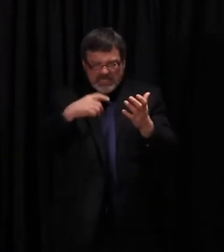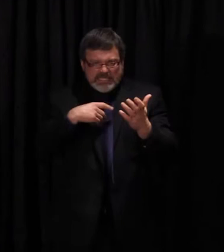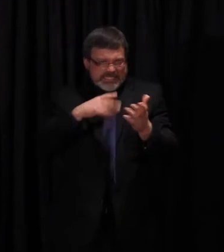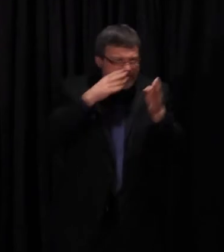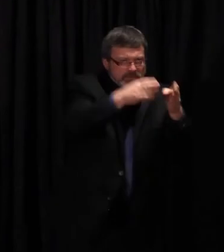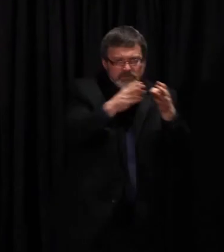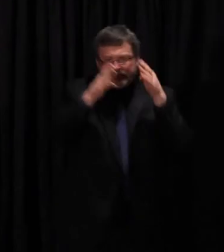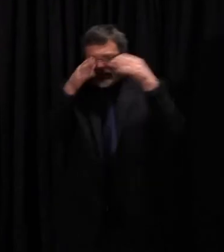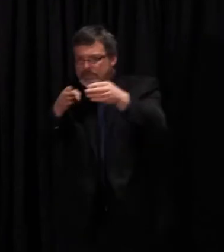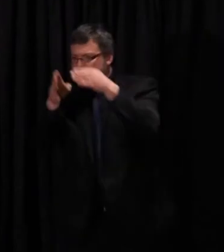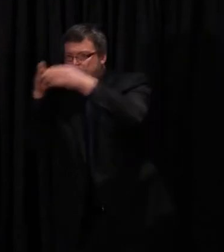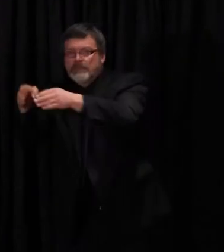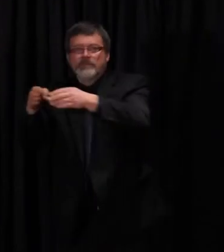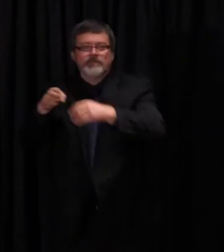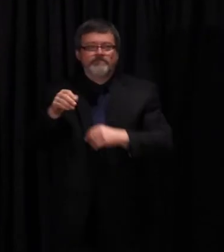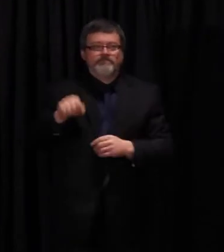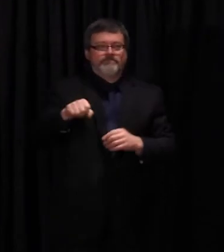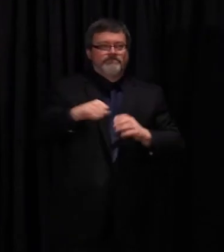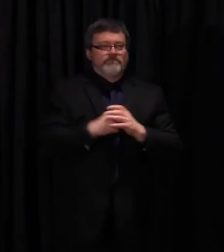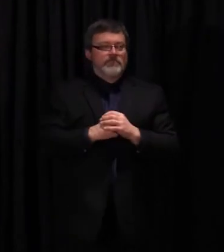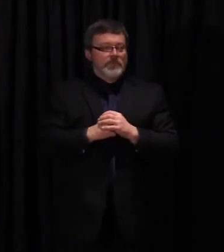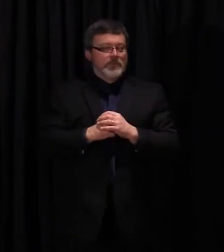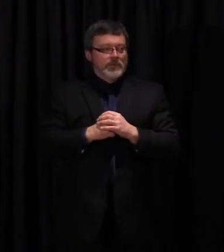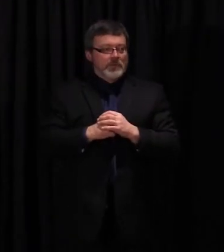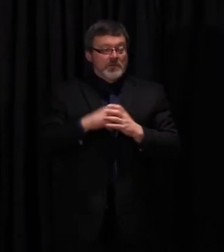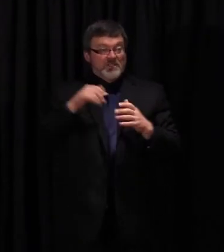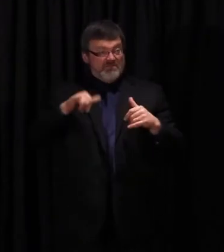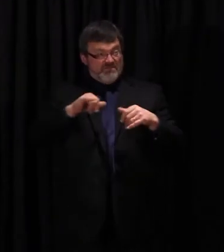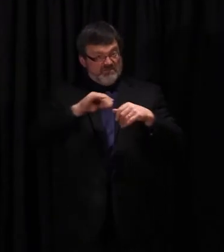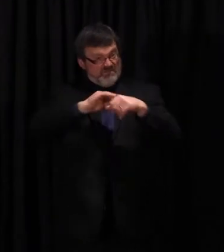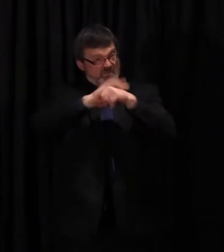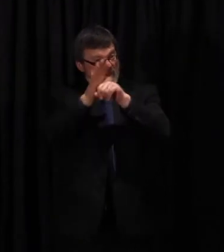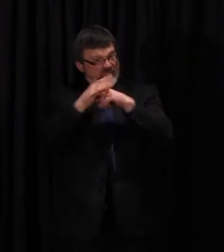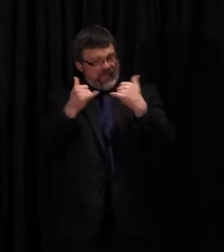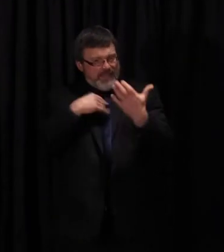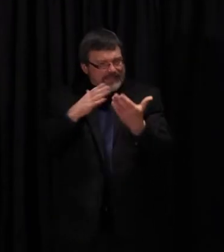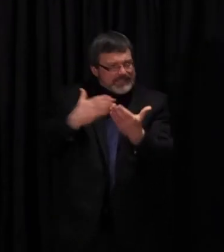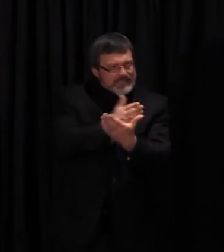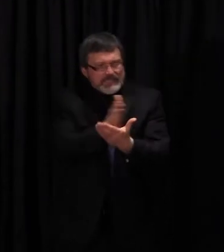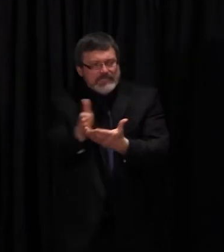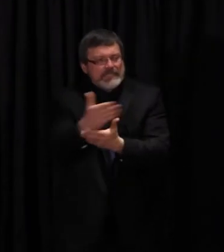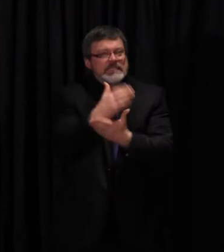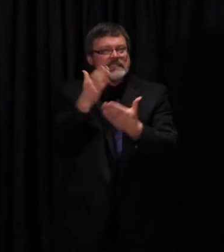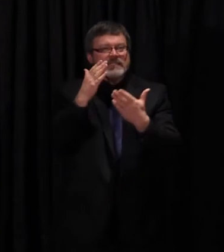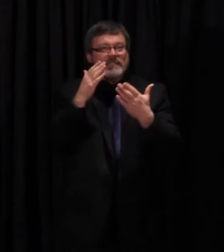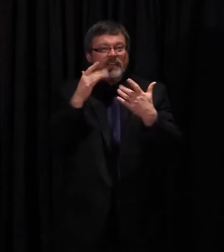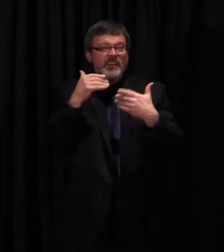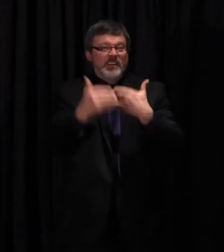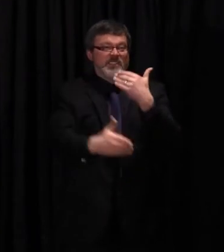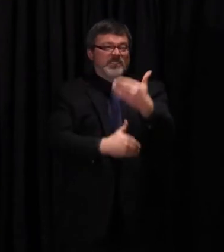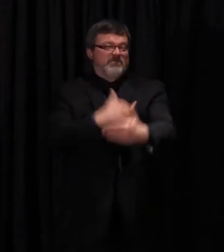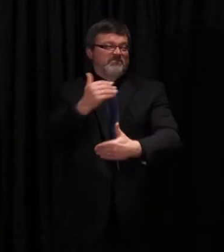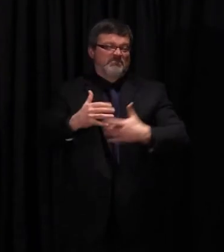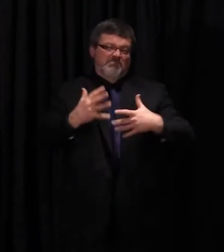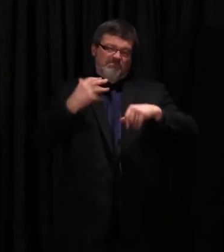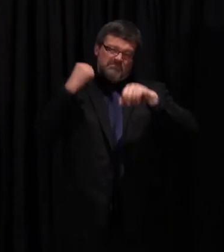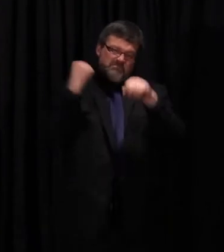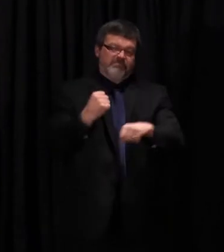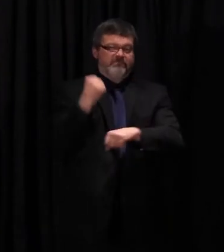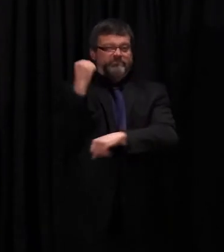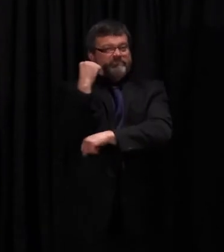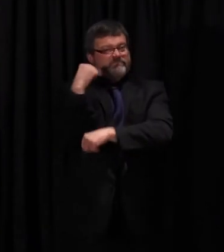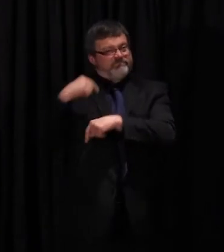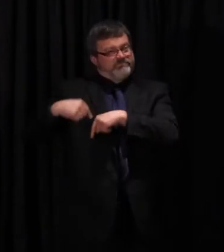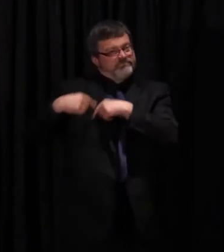Continuing to navigate out of this pandemic remains one of those issues. We know the next